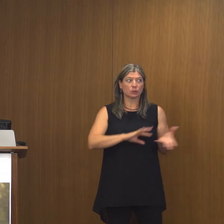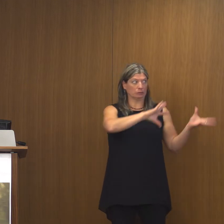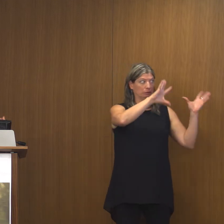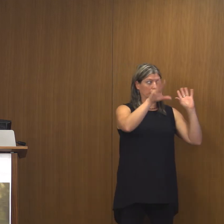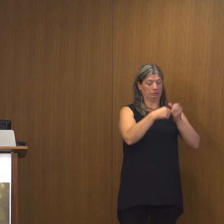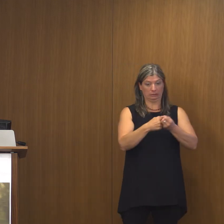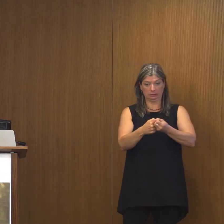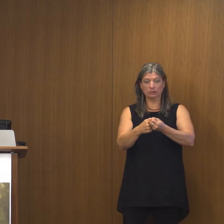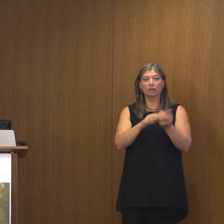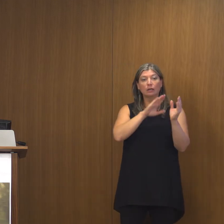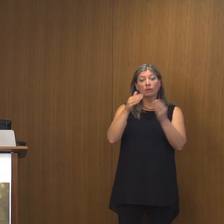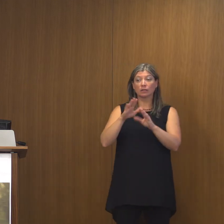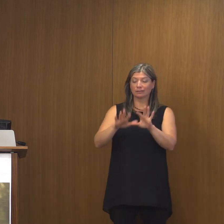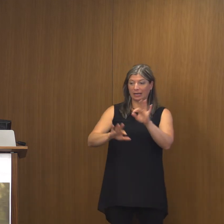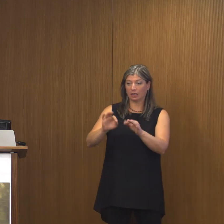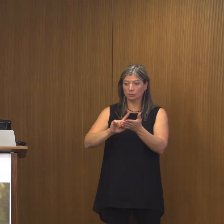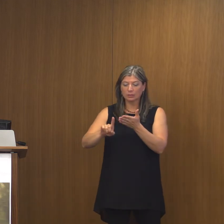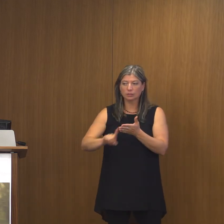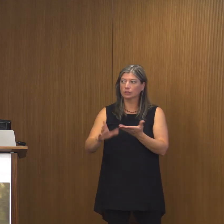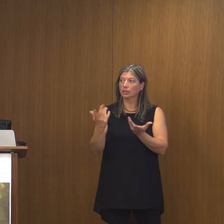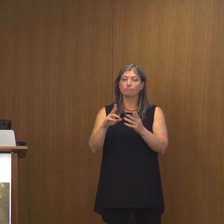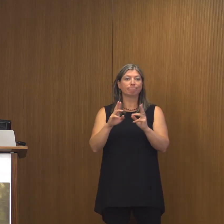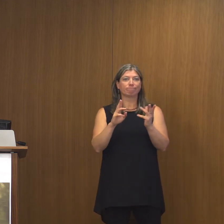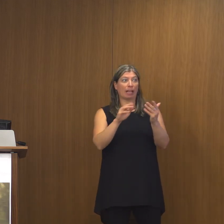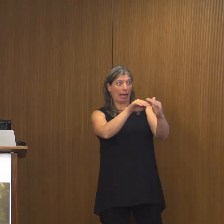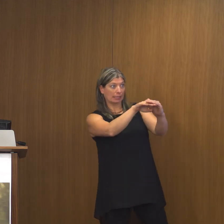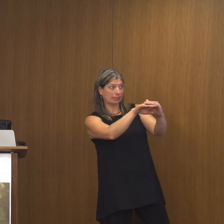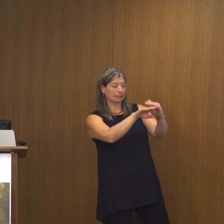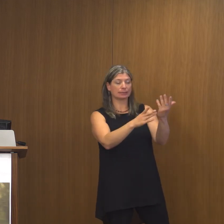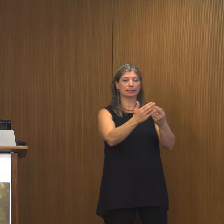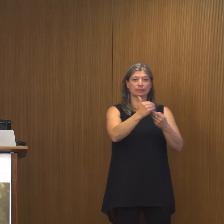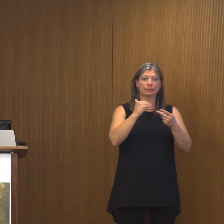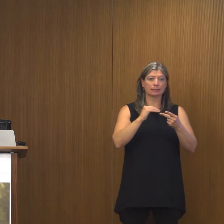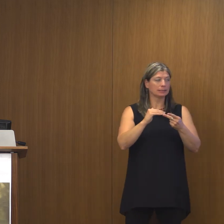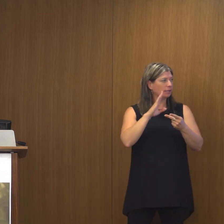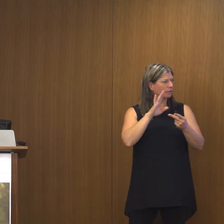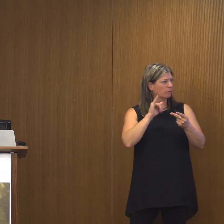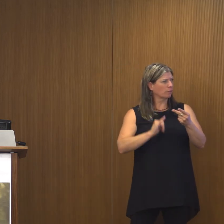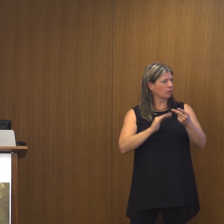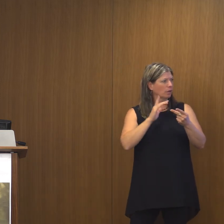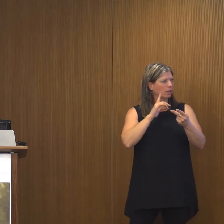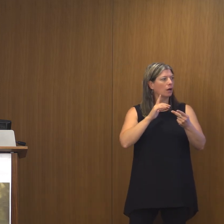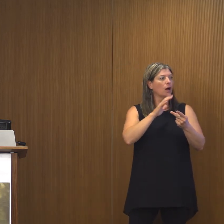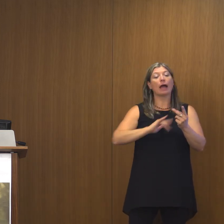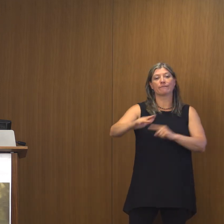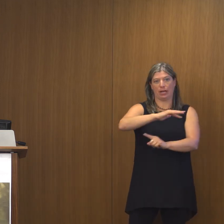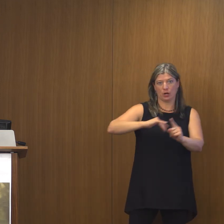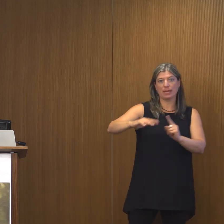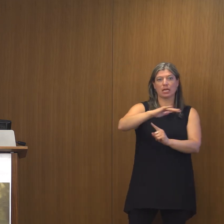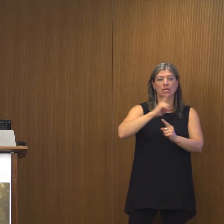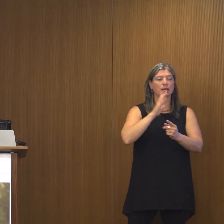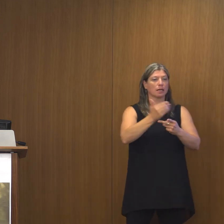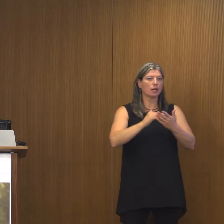the areas that we found in research that could address issues like access, the built environment, documentation, so accessibility to documentation as